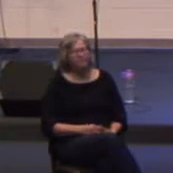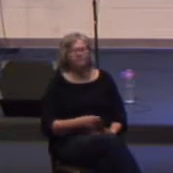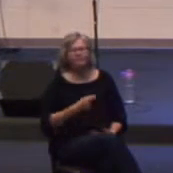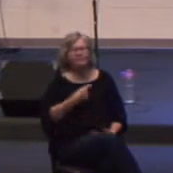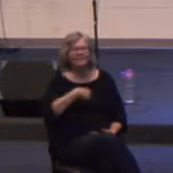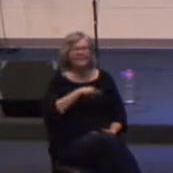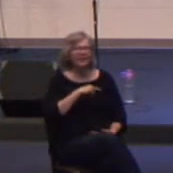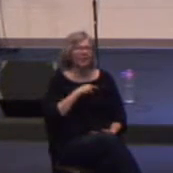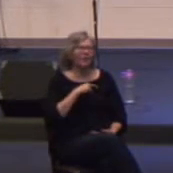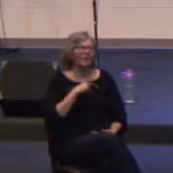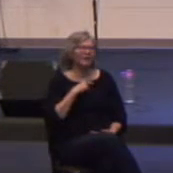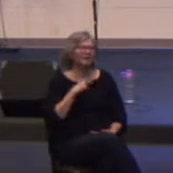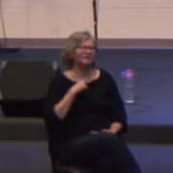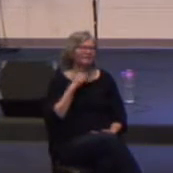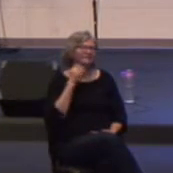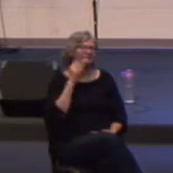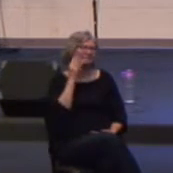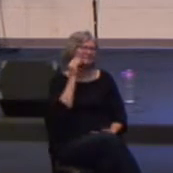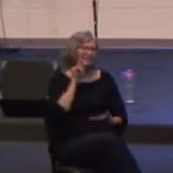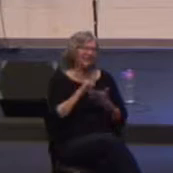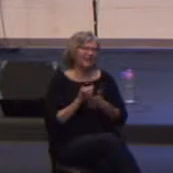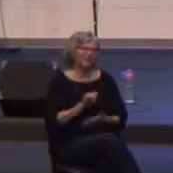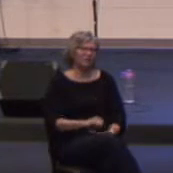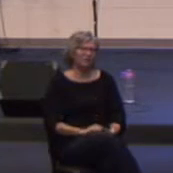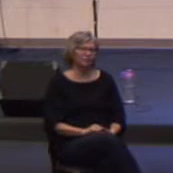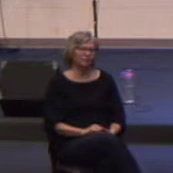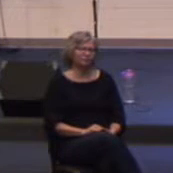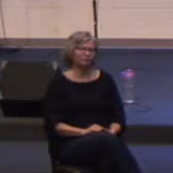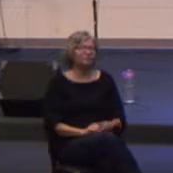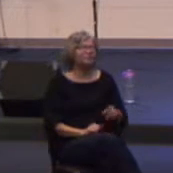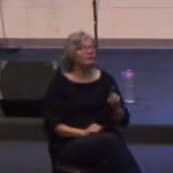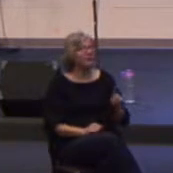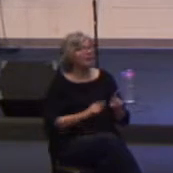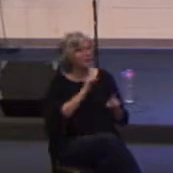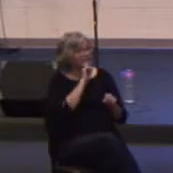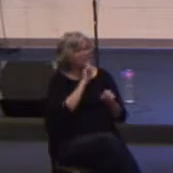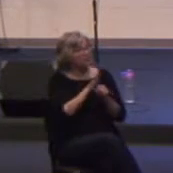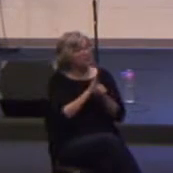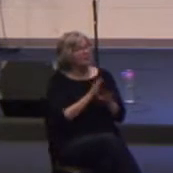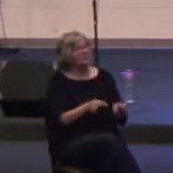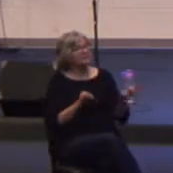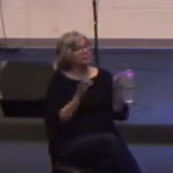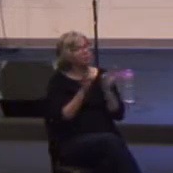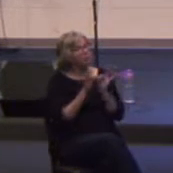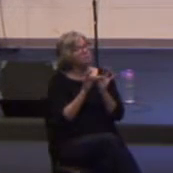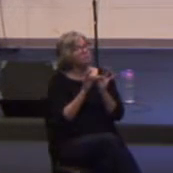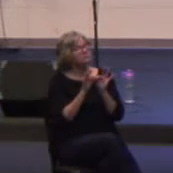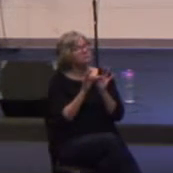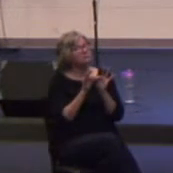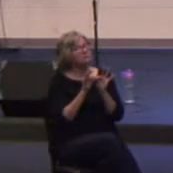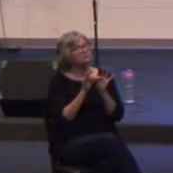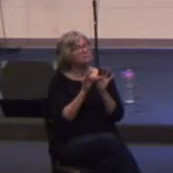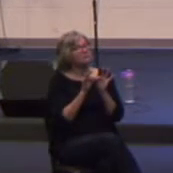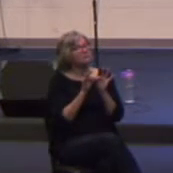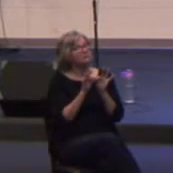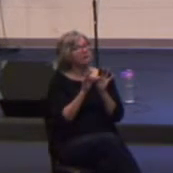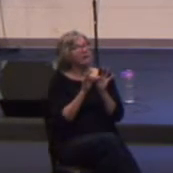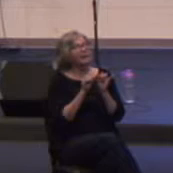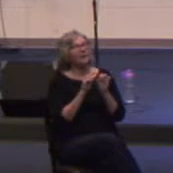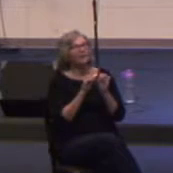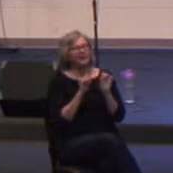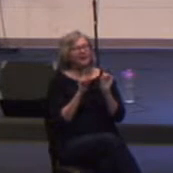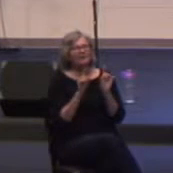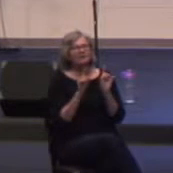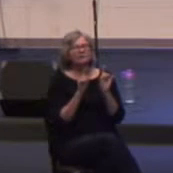this trap in different ways, but just think about commitment for a second. Commitment can be important. Commitment can be but meaningful. But let's